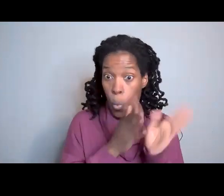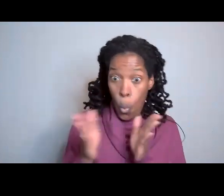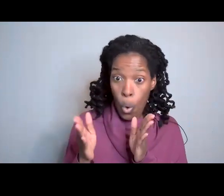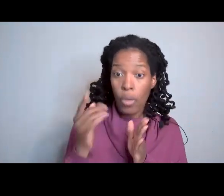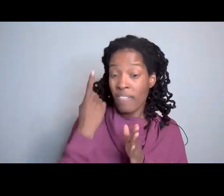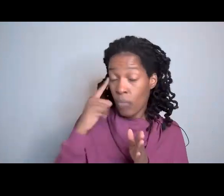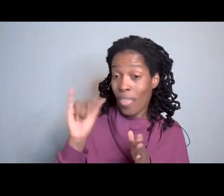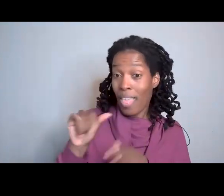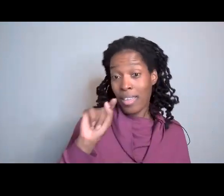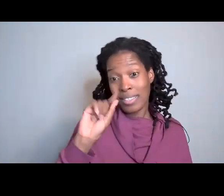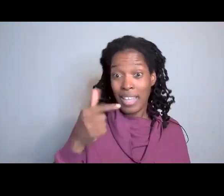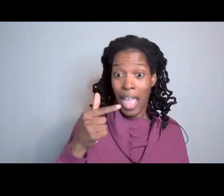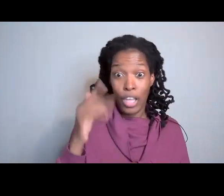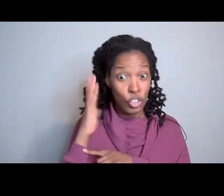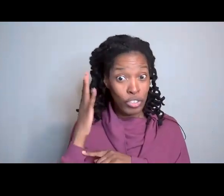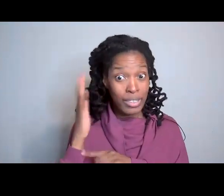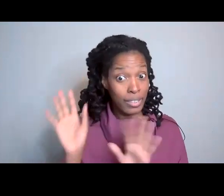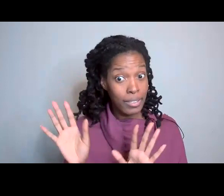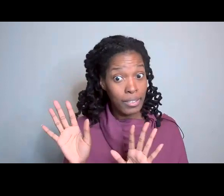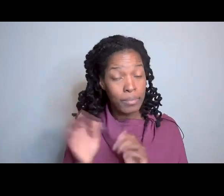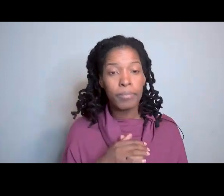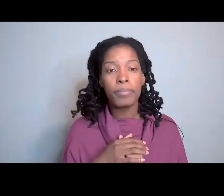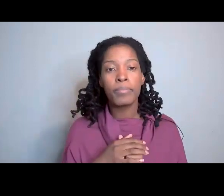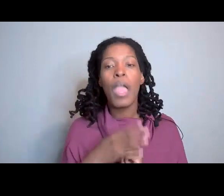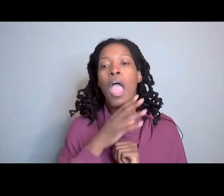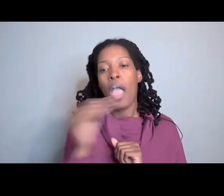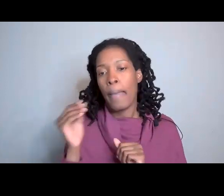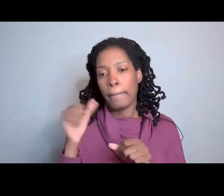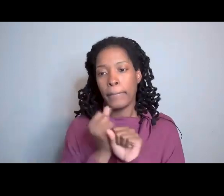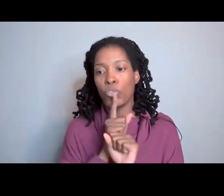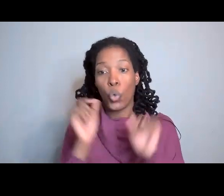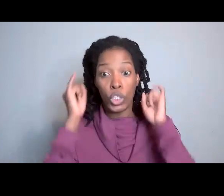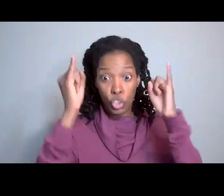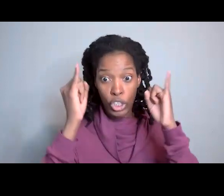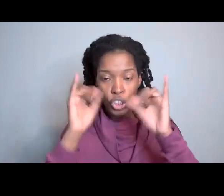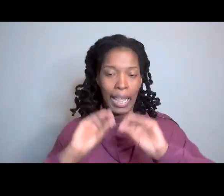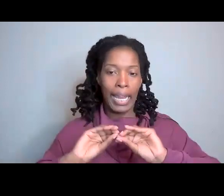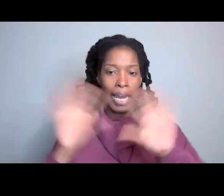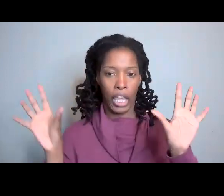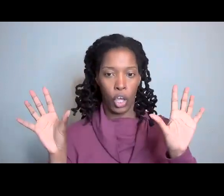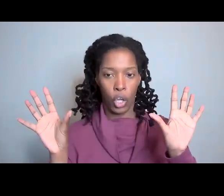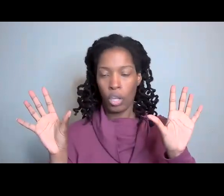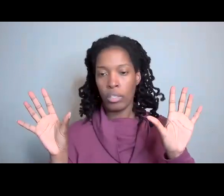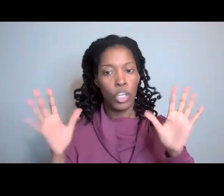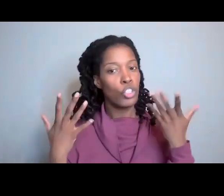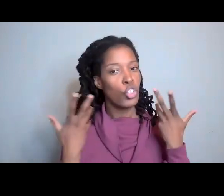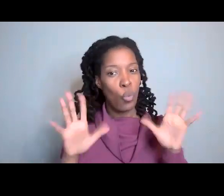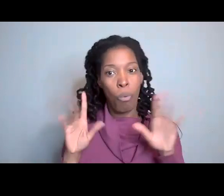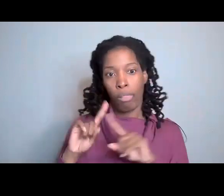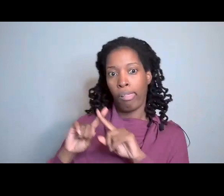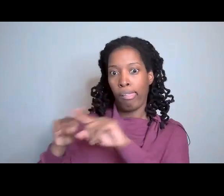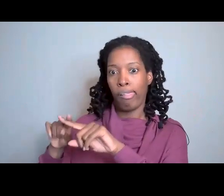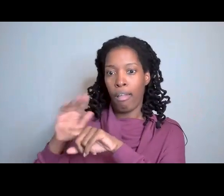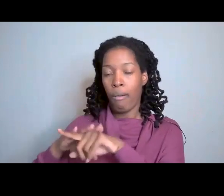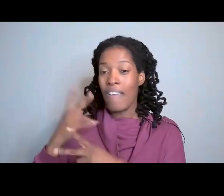Then make sure that instructions are clear. do not rely on any